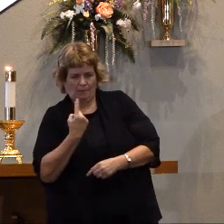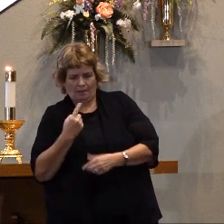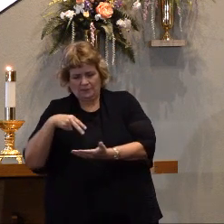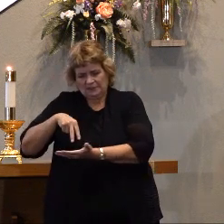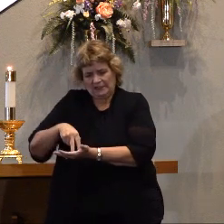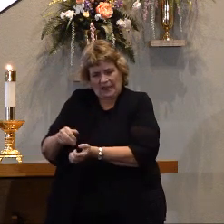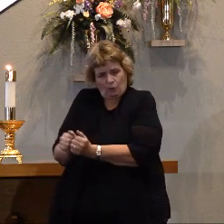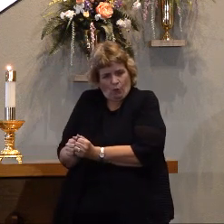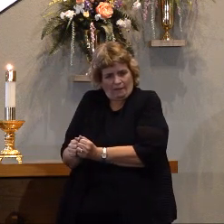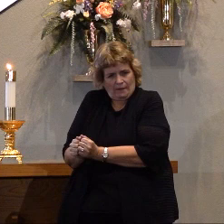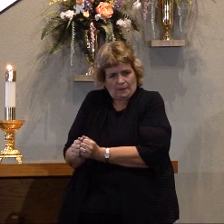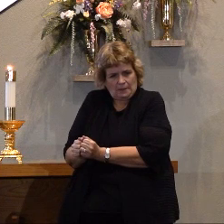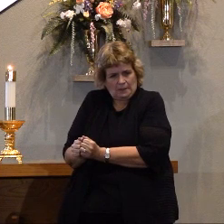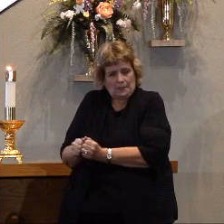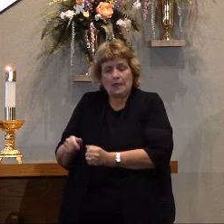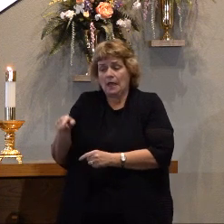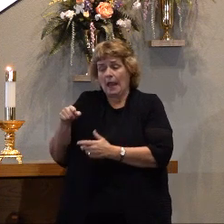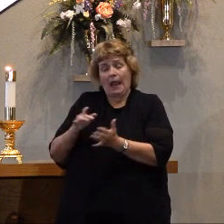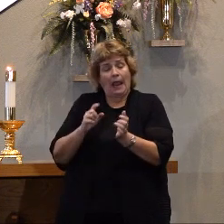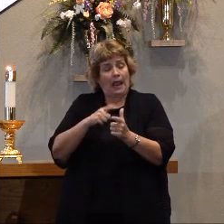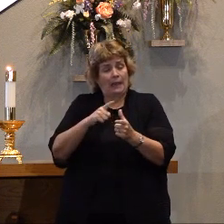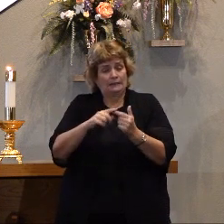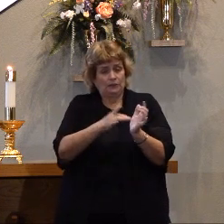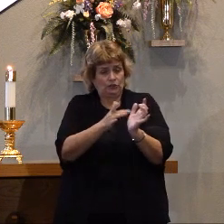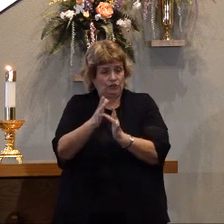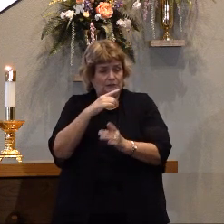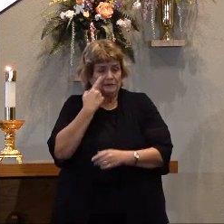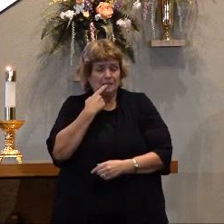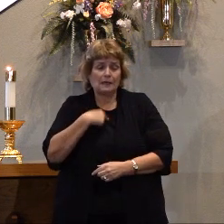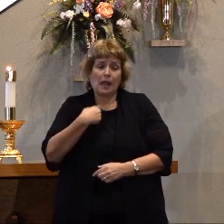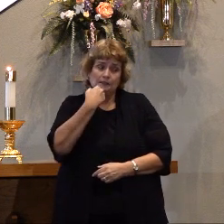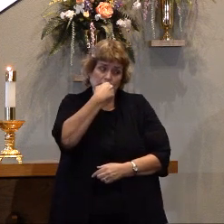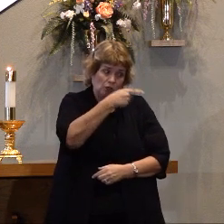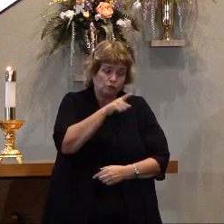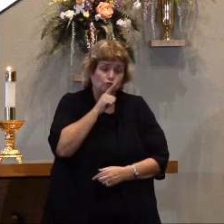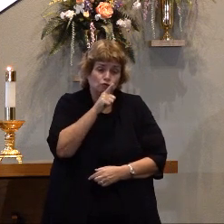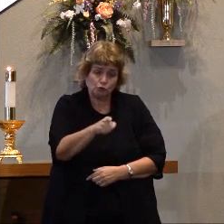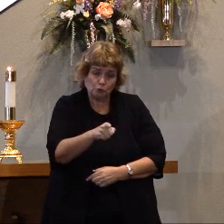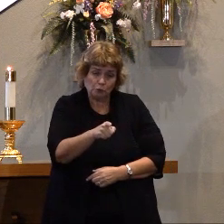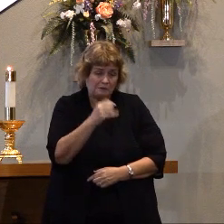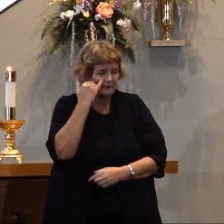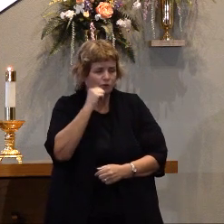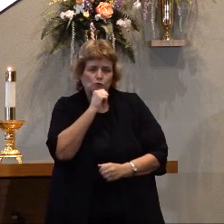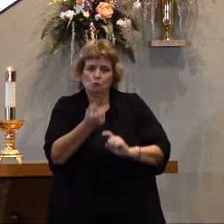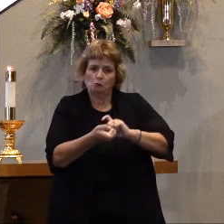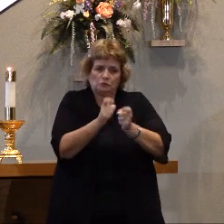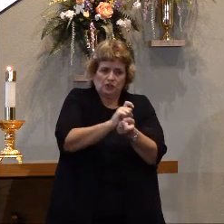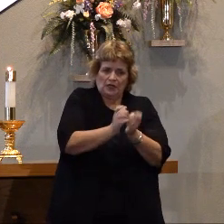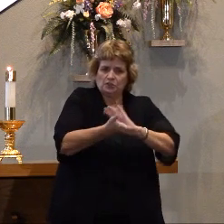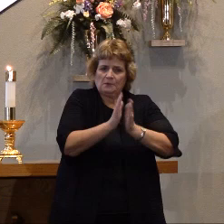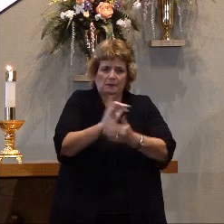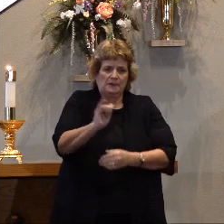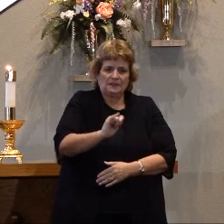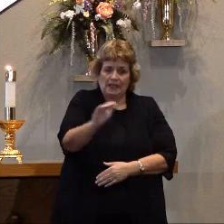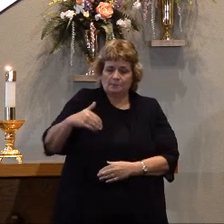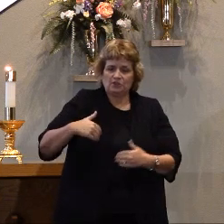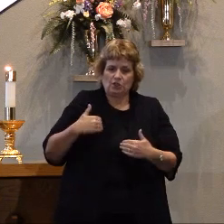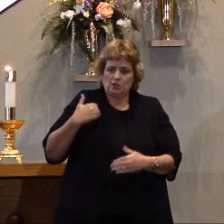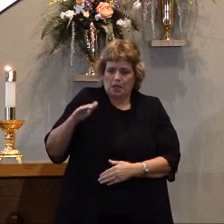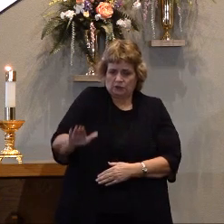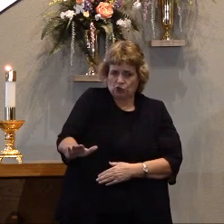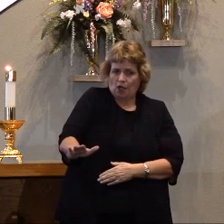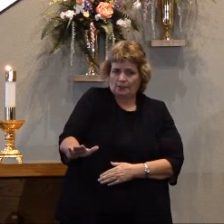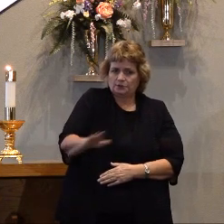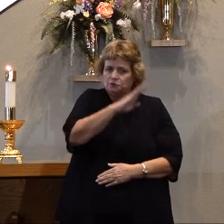"I tell you the truth, unless you change and become like little children, you will never enter the kingdom